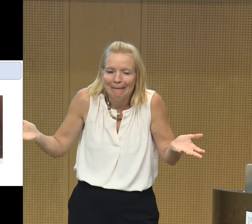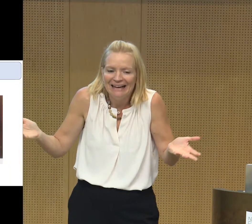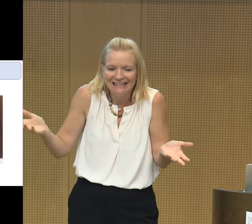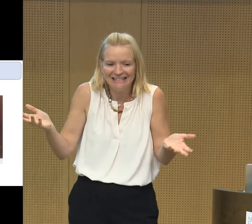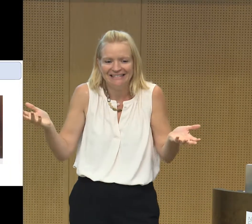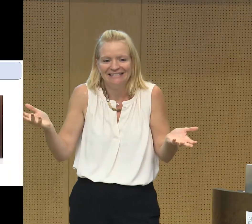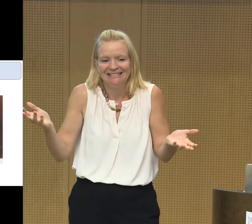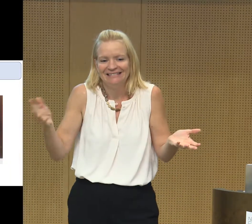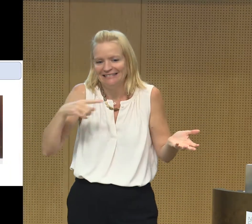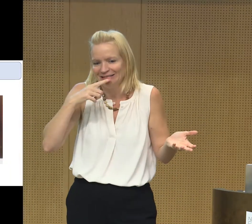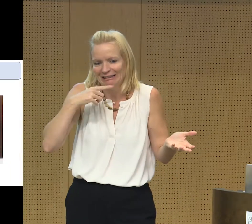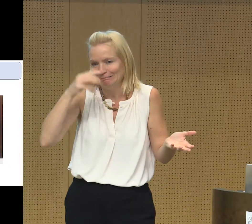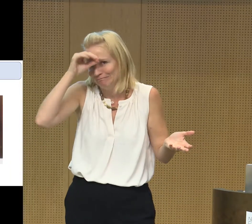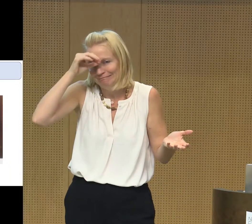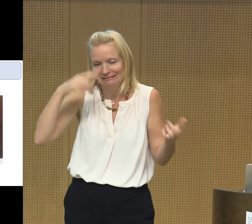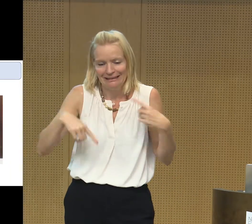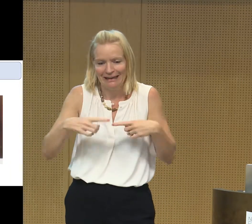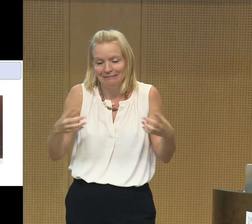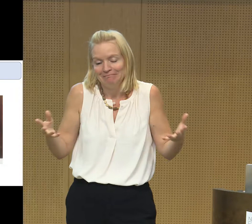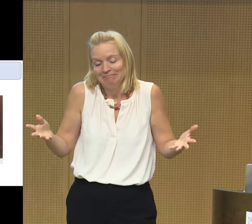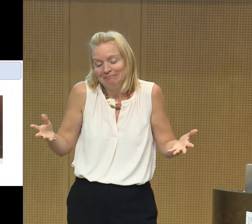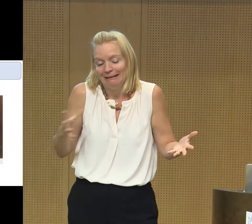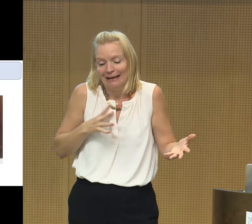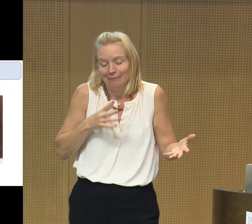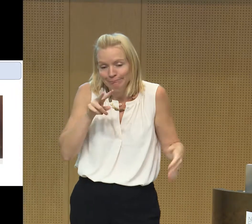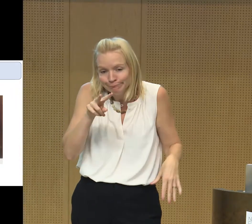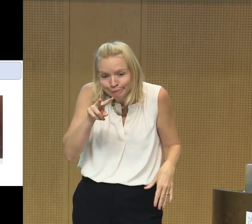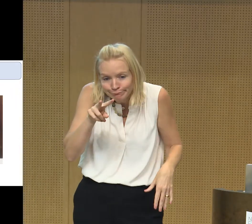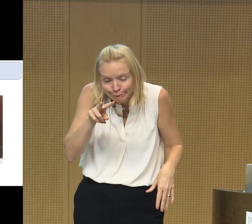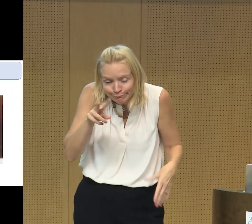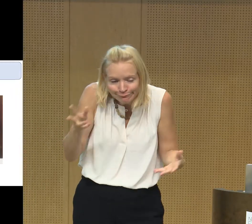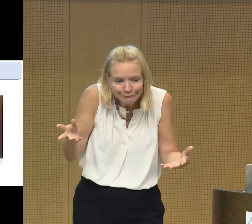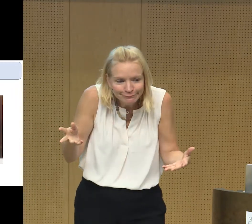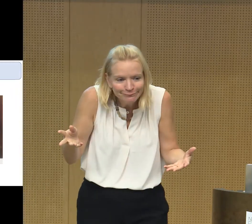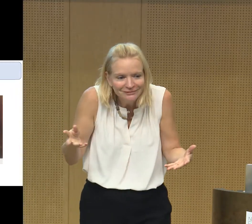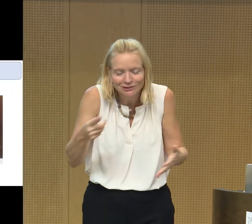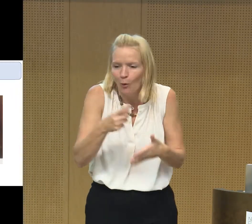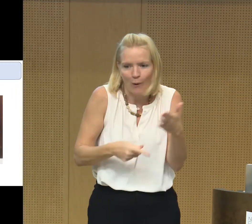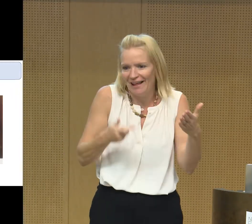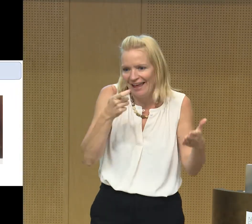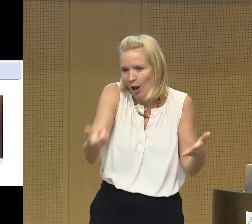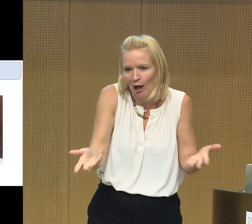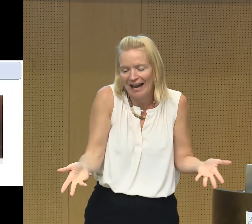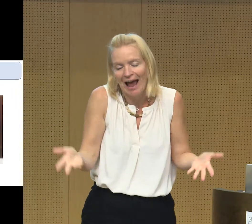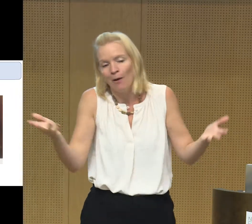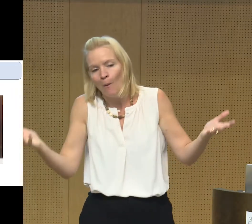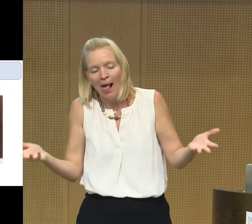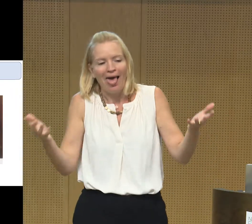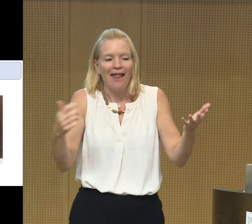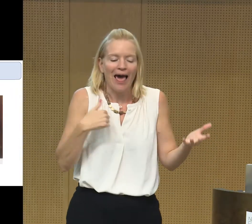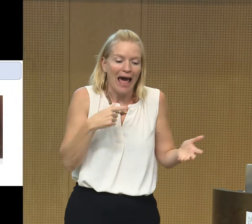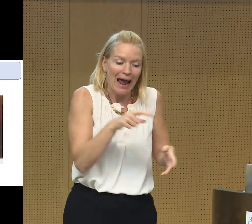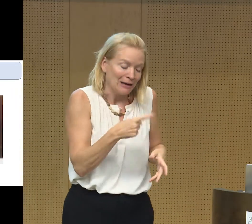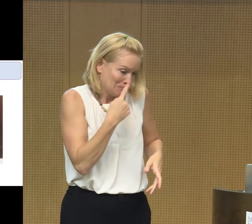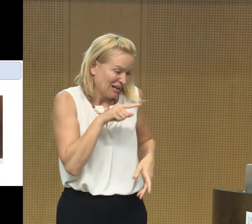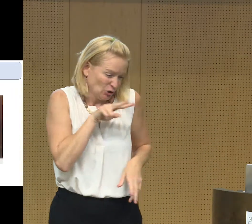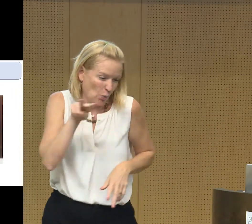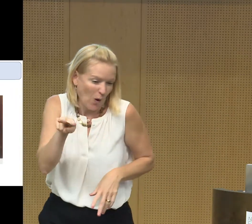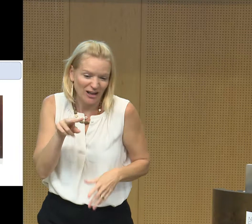Is a hearing child with no knowledge of sign language, and they don't really know what they're looking at. And I just said, you know,